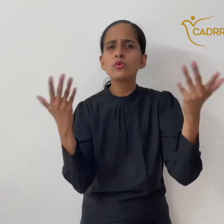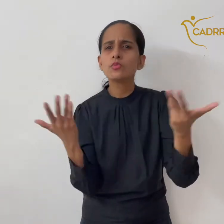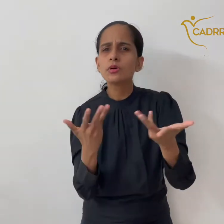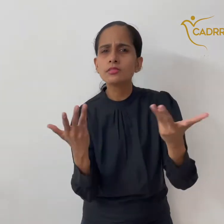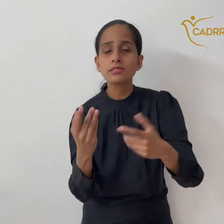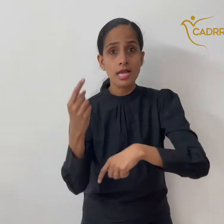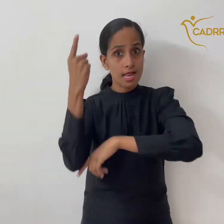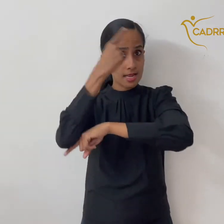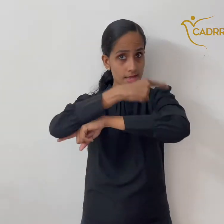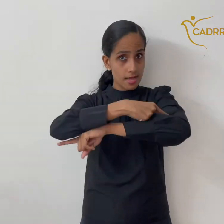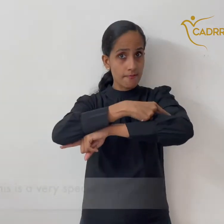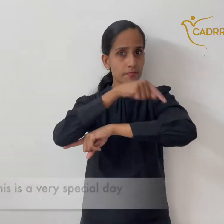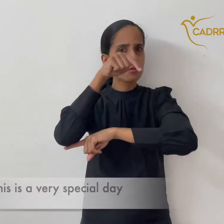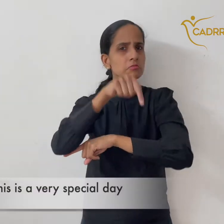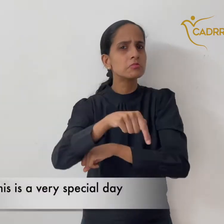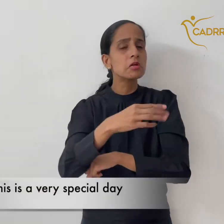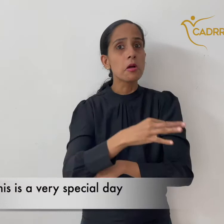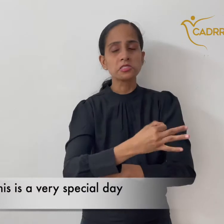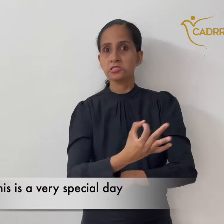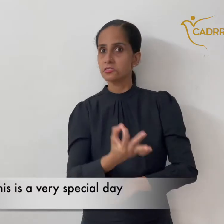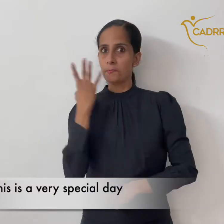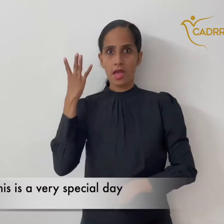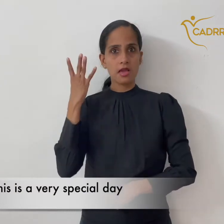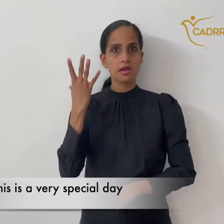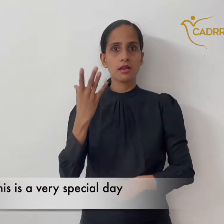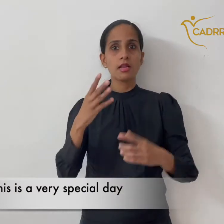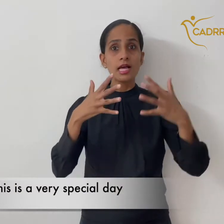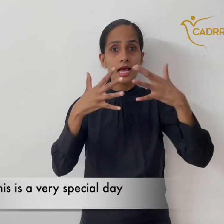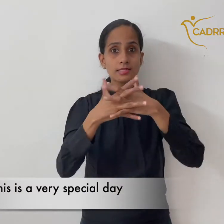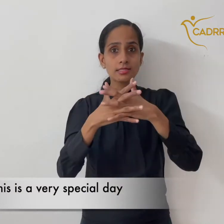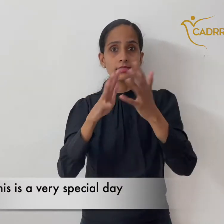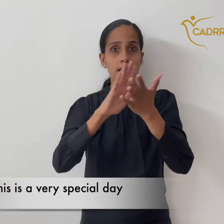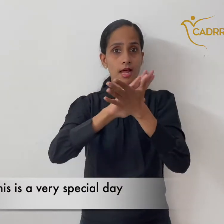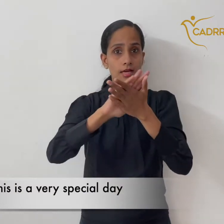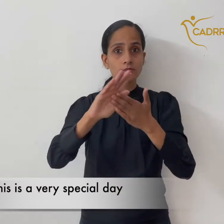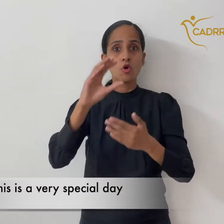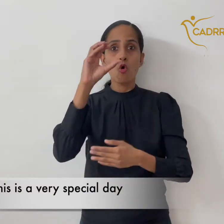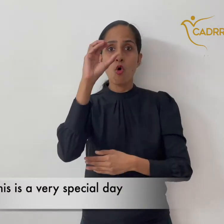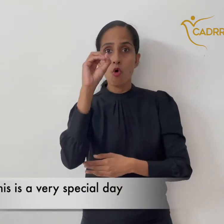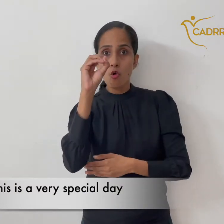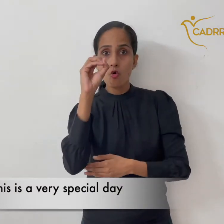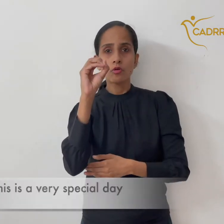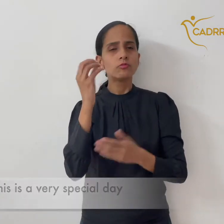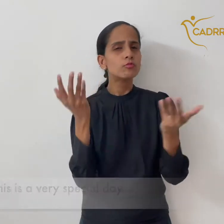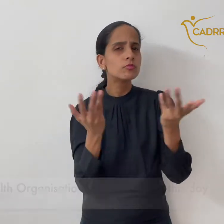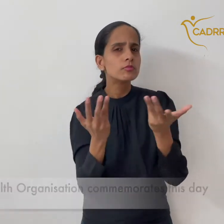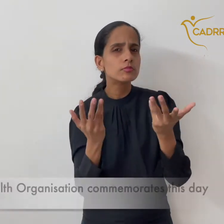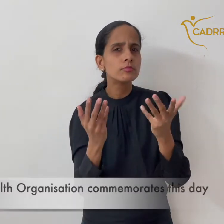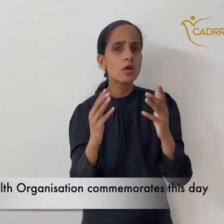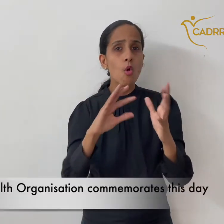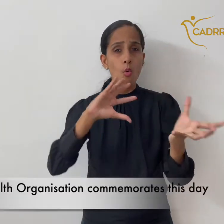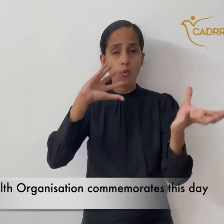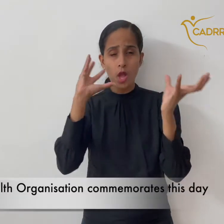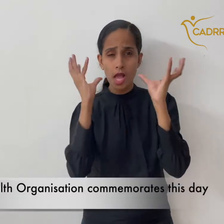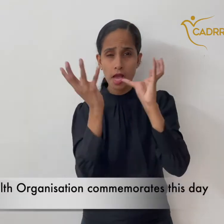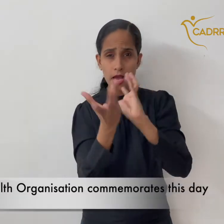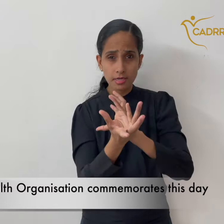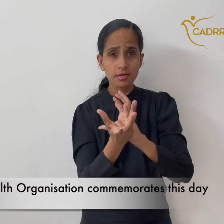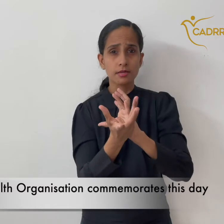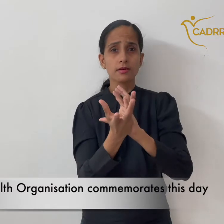This is a very special day WHO, World